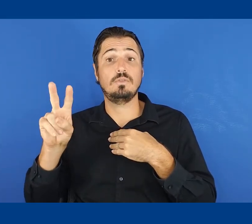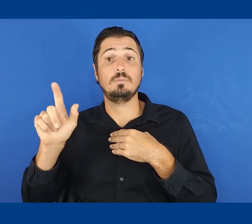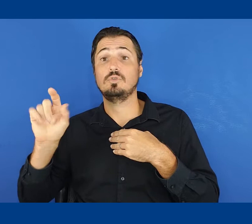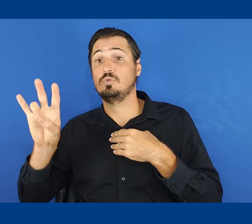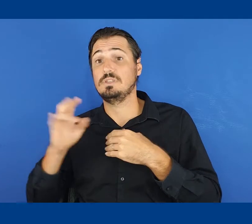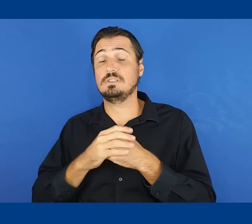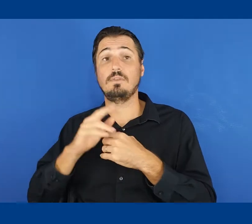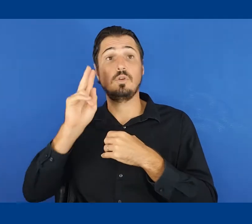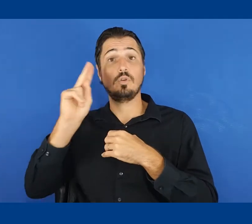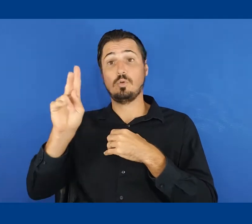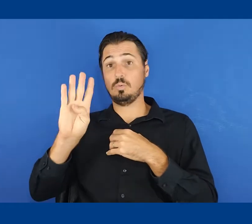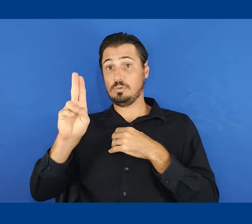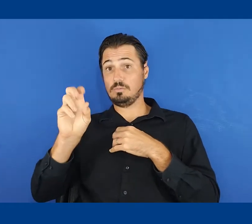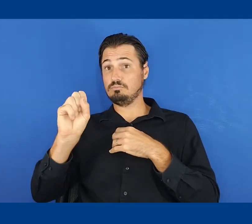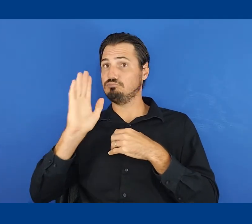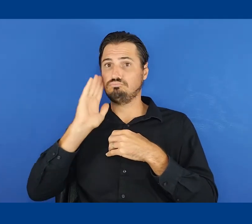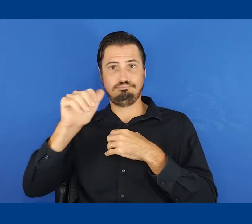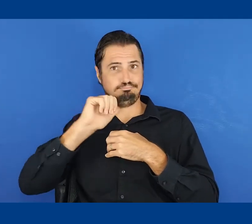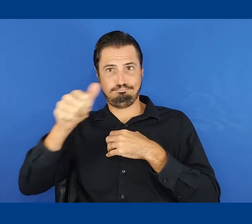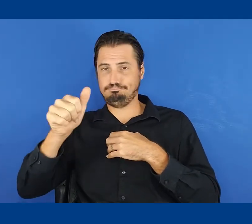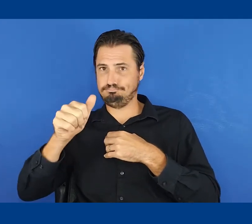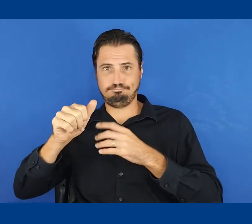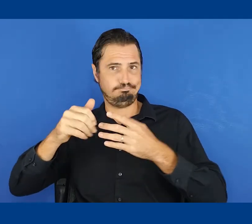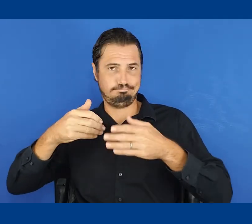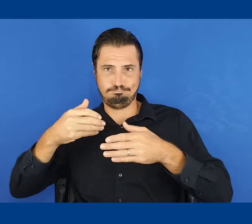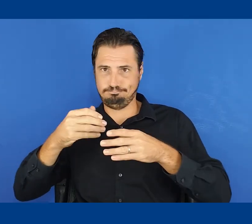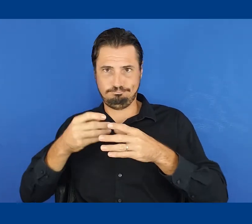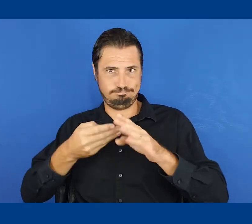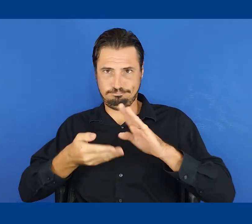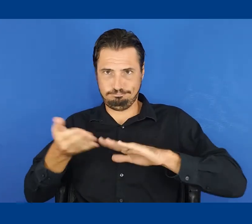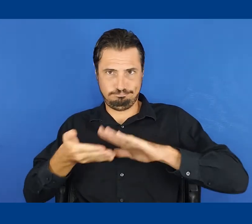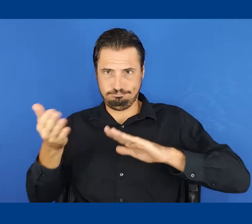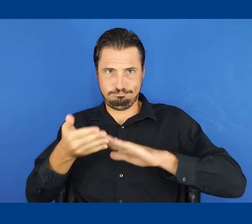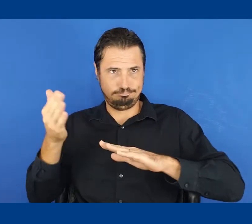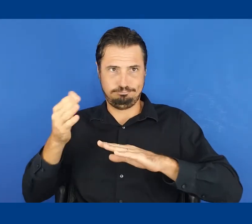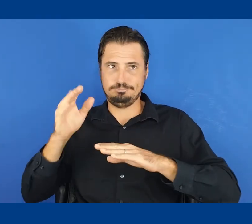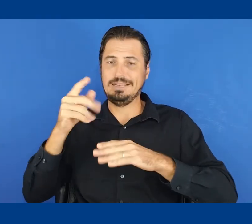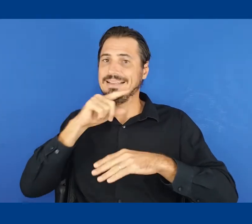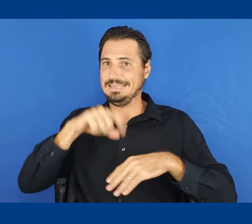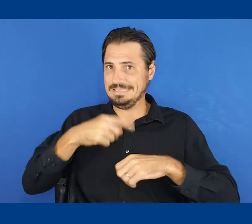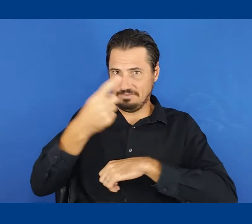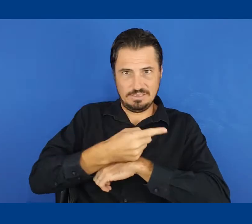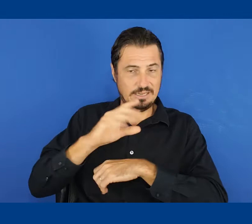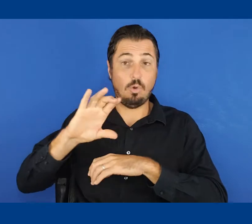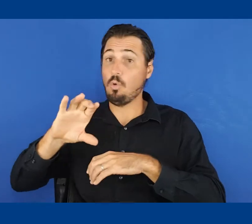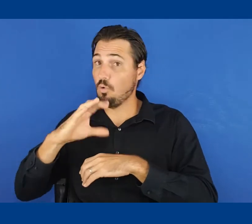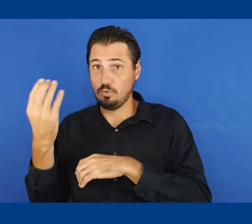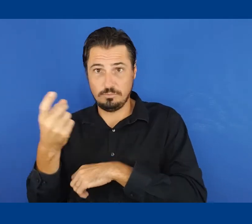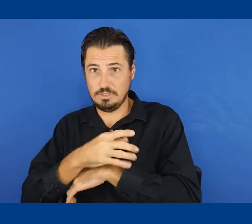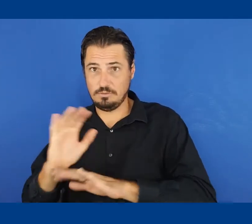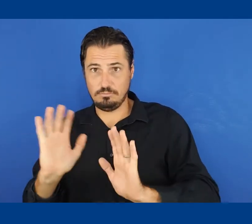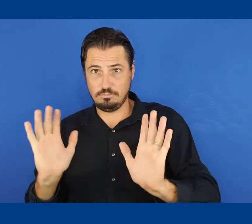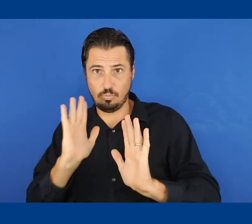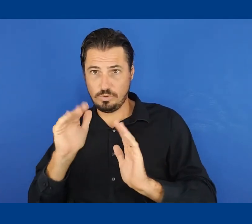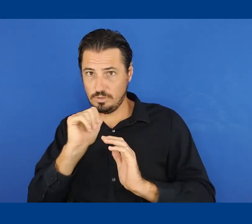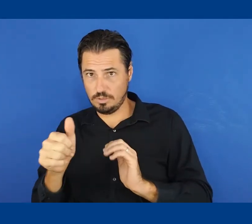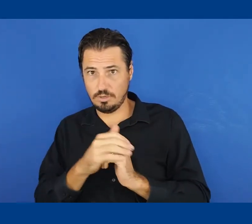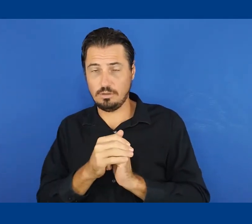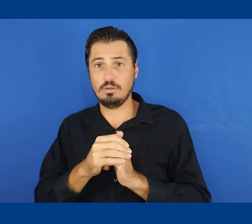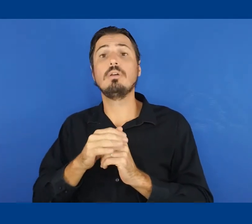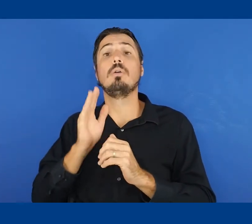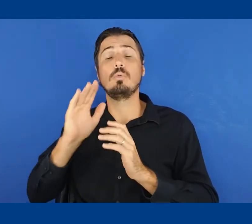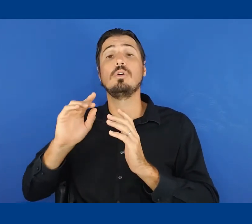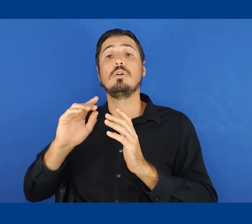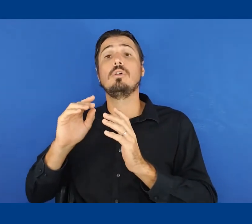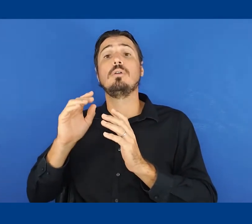on Thanksgiving Day, November 26th, and Christmas Day, December 25th. The Kauai Bus will operate normally on